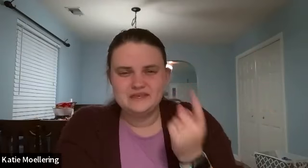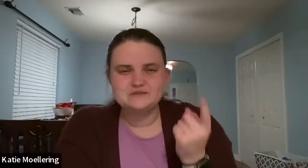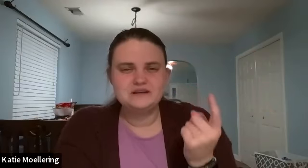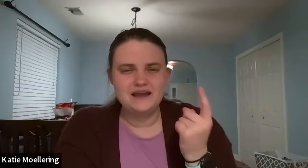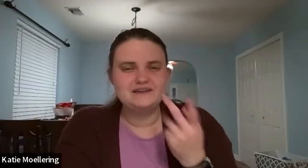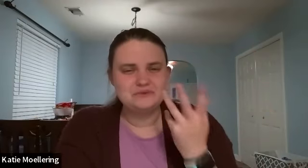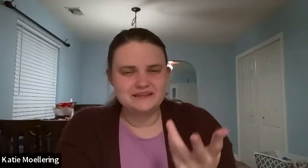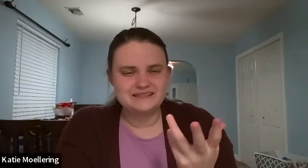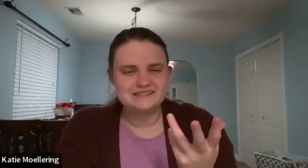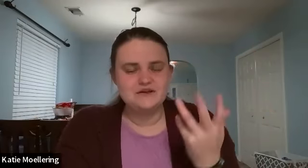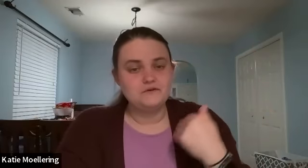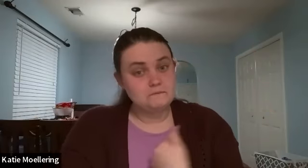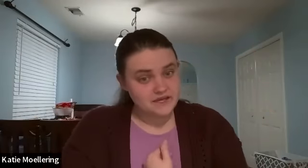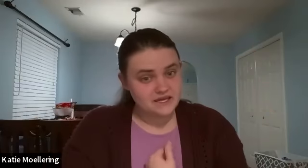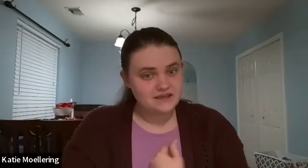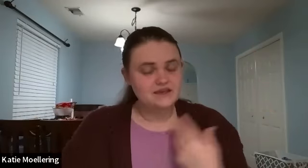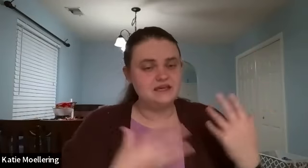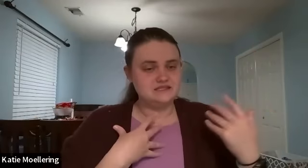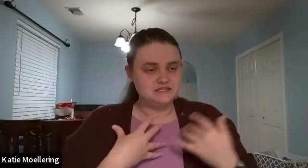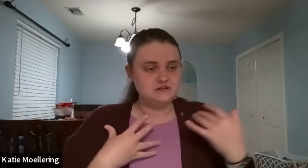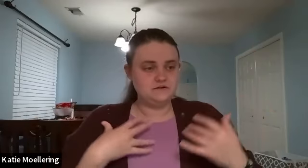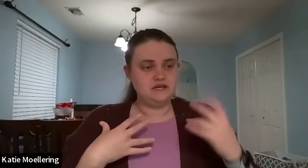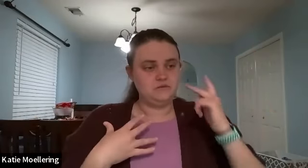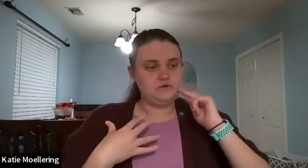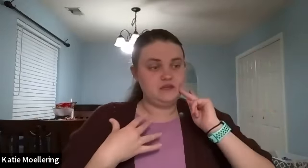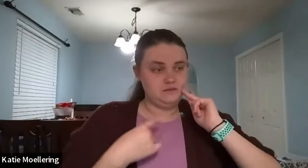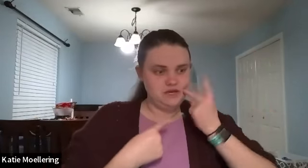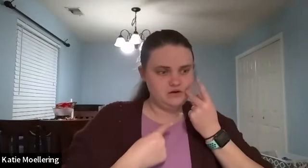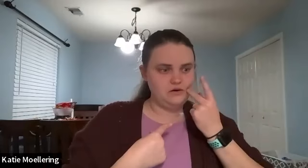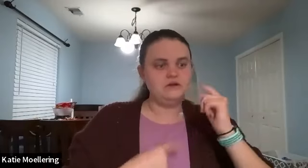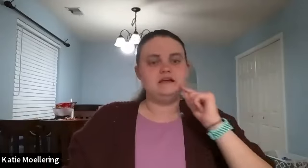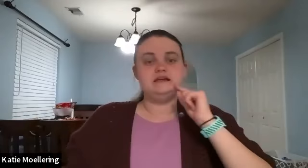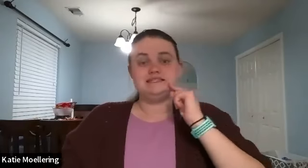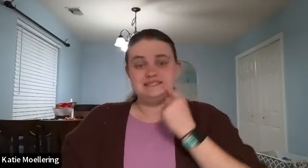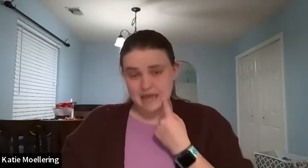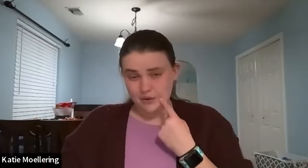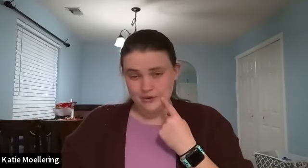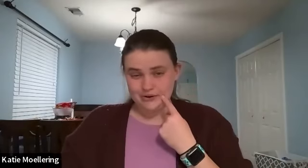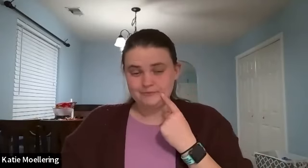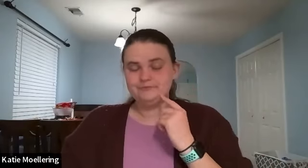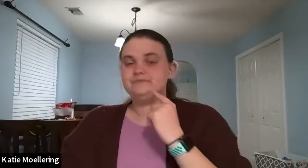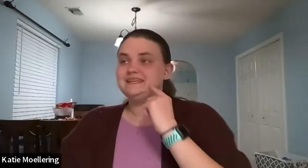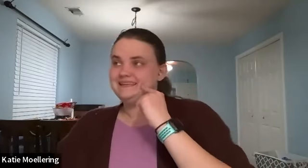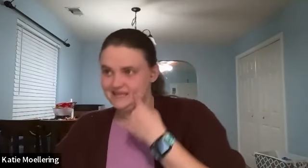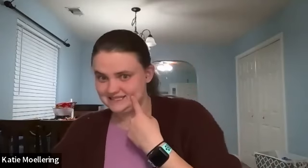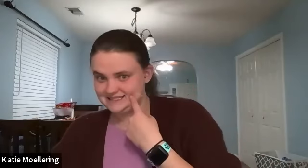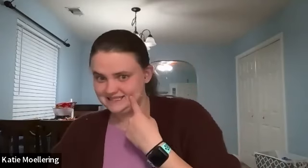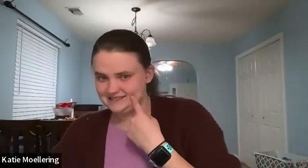This one kind of blends. For me, it's easier for me thinking pickle, sour, candy.